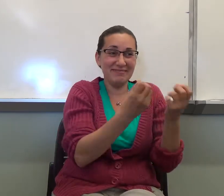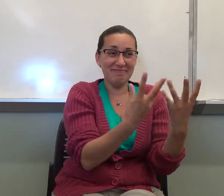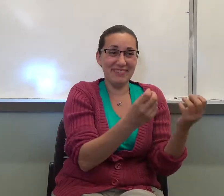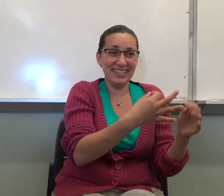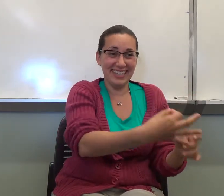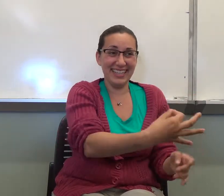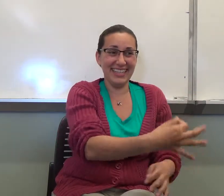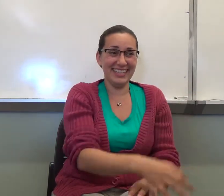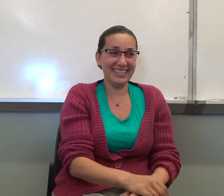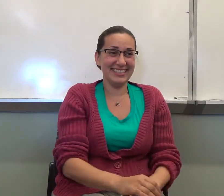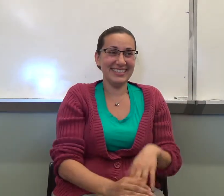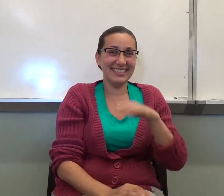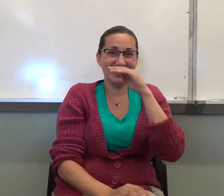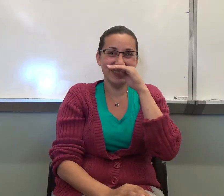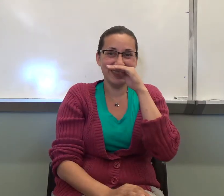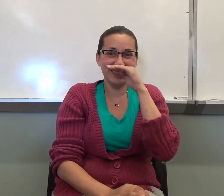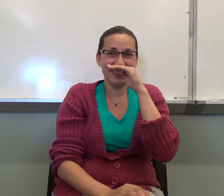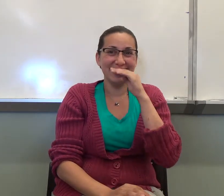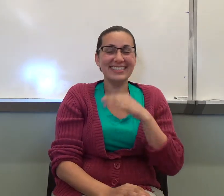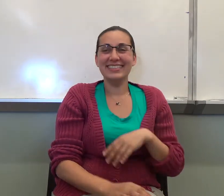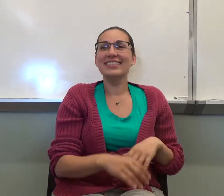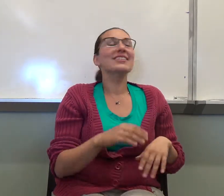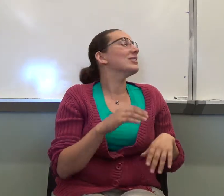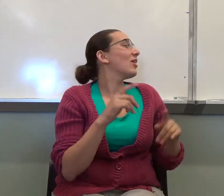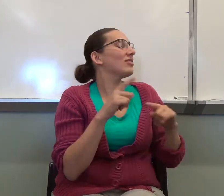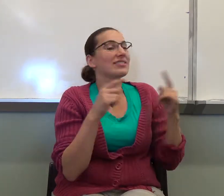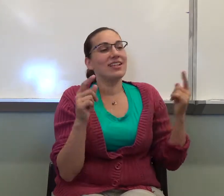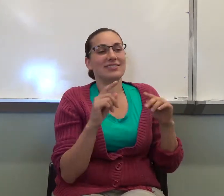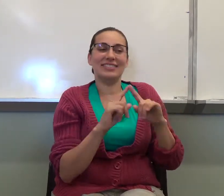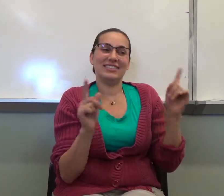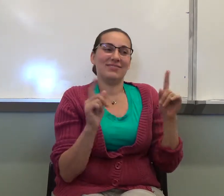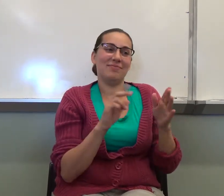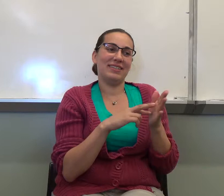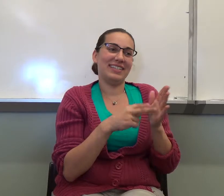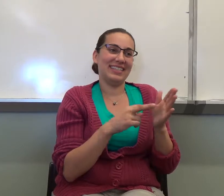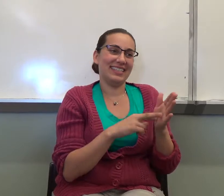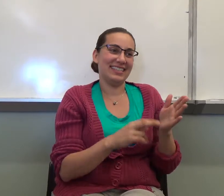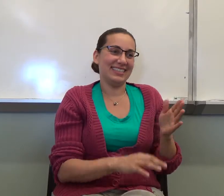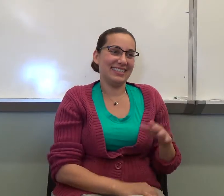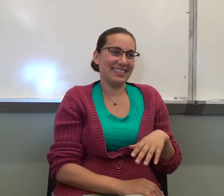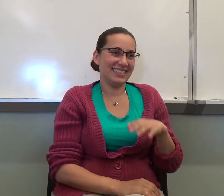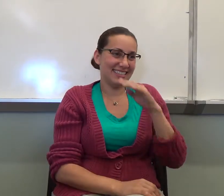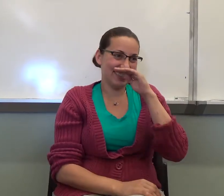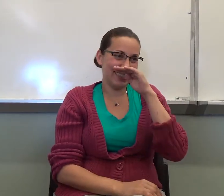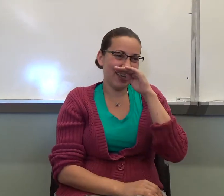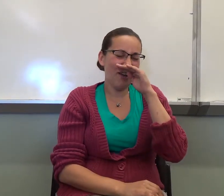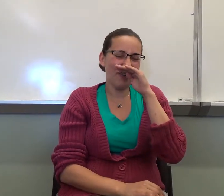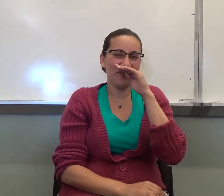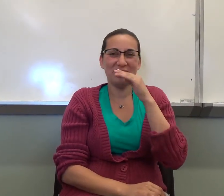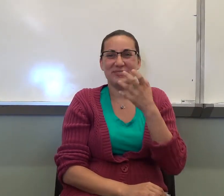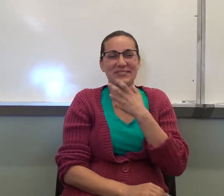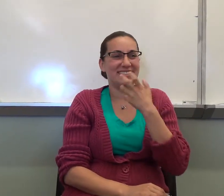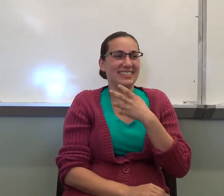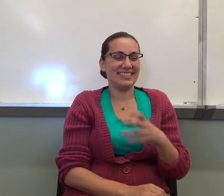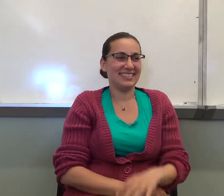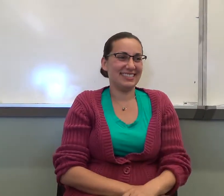It's minus 4. Because to tell what the constant is, you have to switch over to addition of the opposite. So it's really a minus